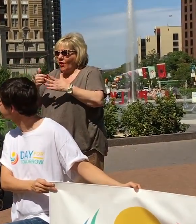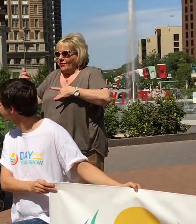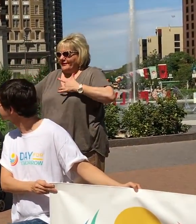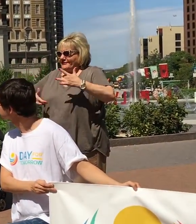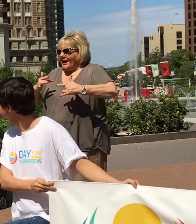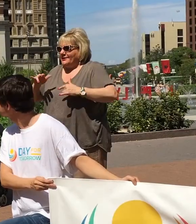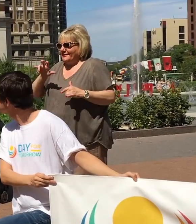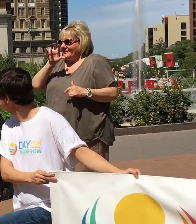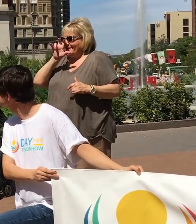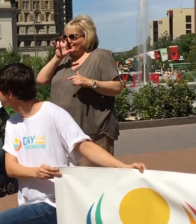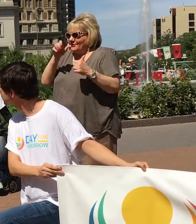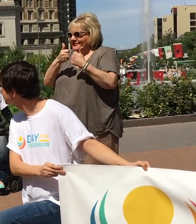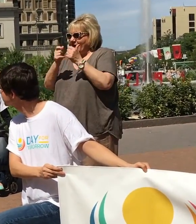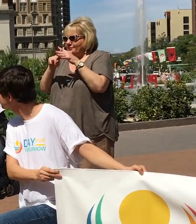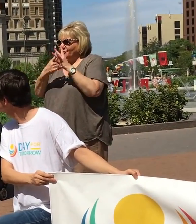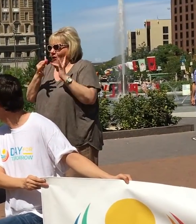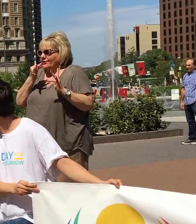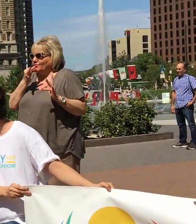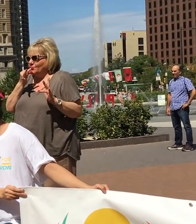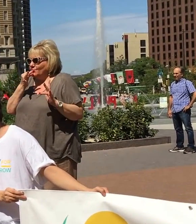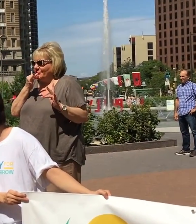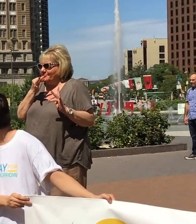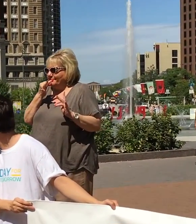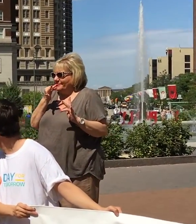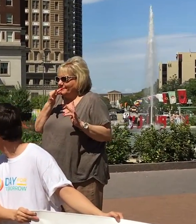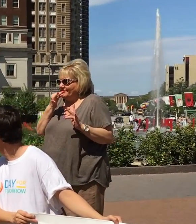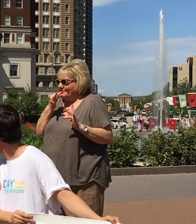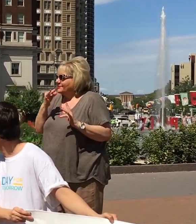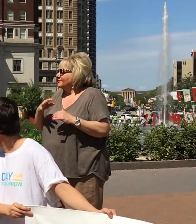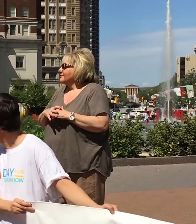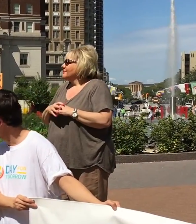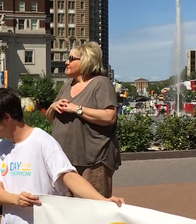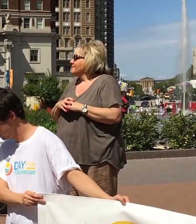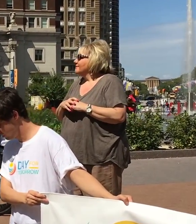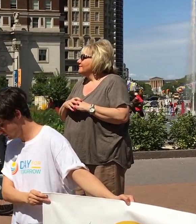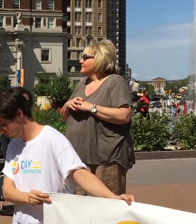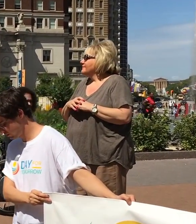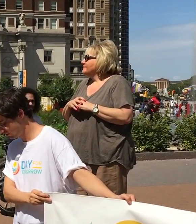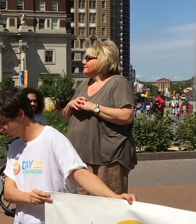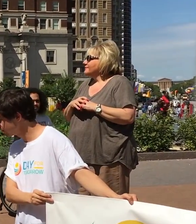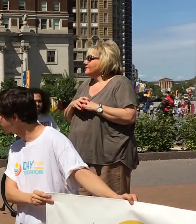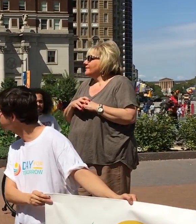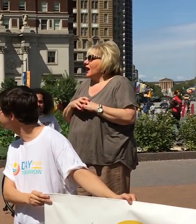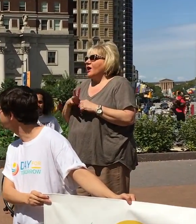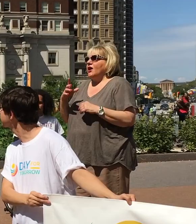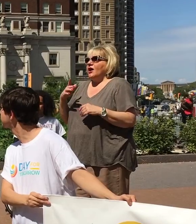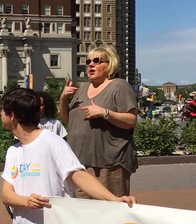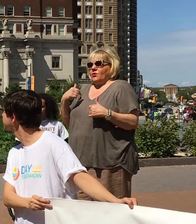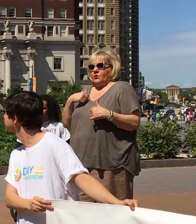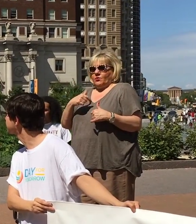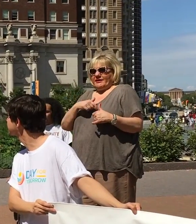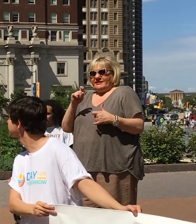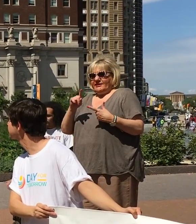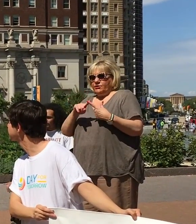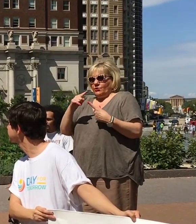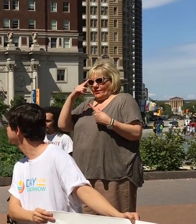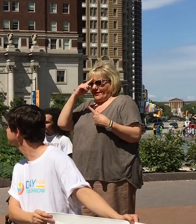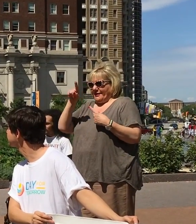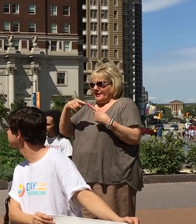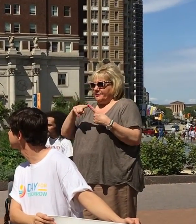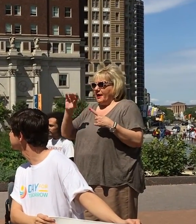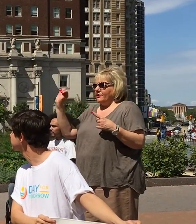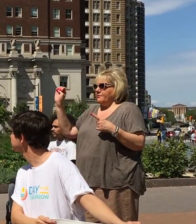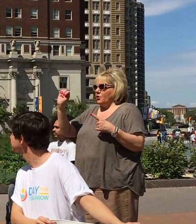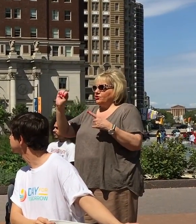before that, I think we really need to look at, you know, emergency preparedness for people